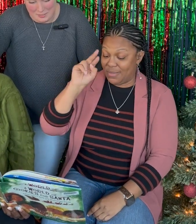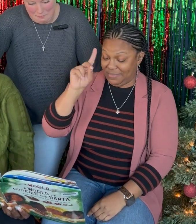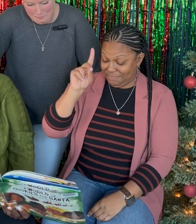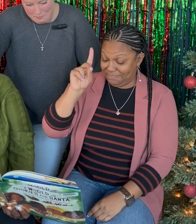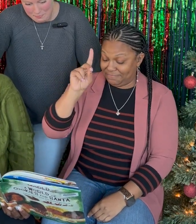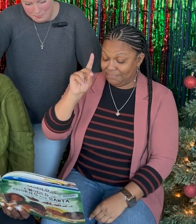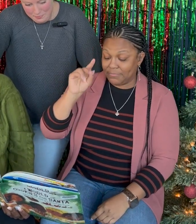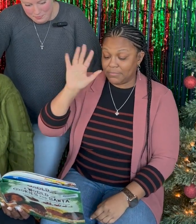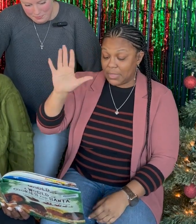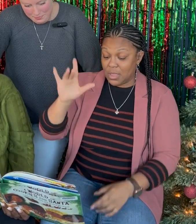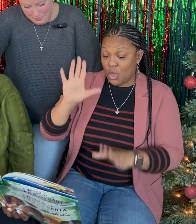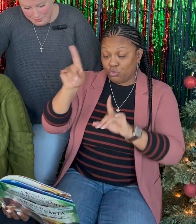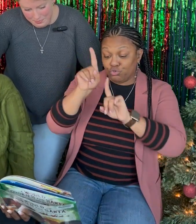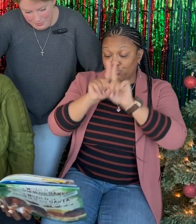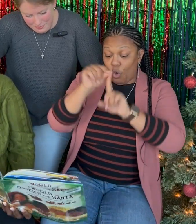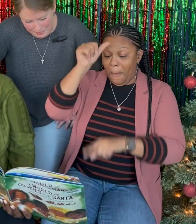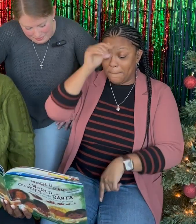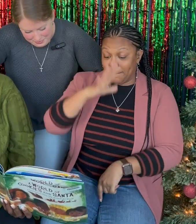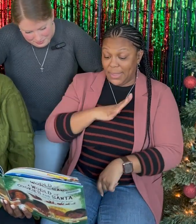Poland.